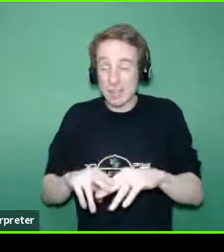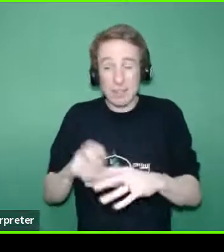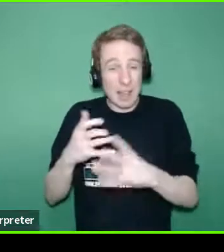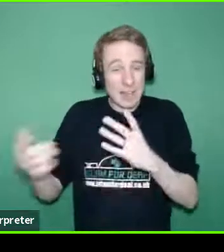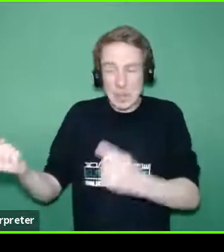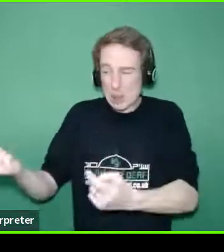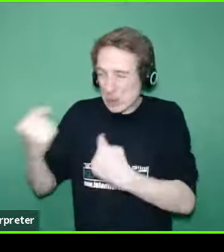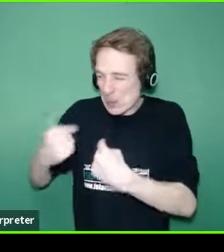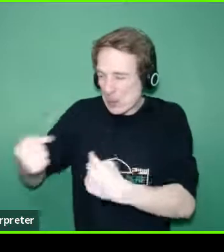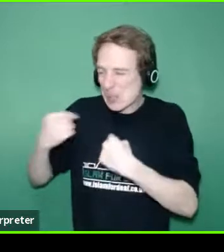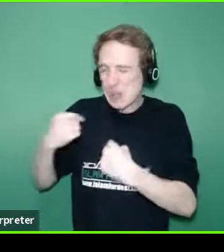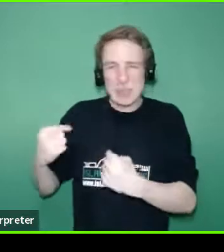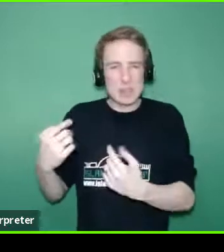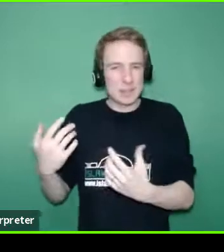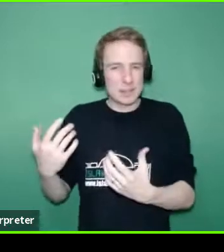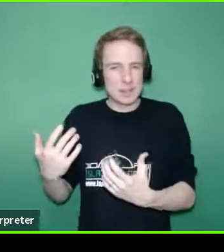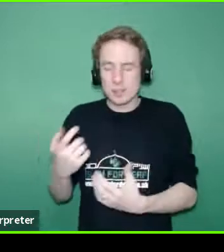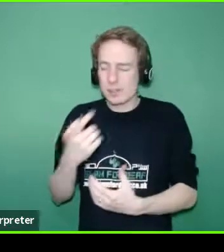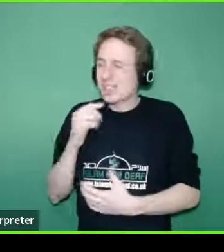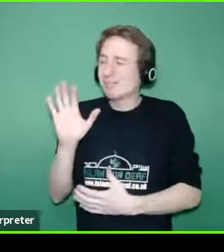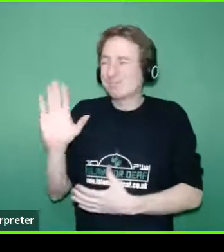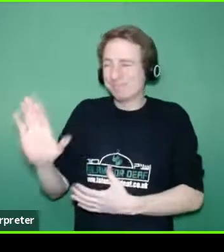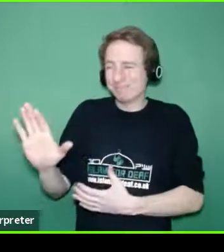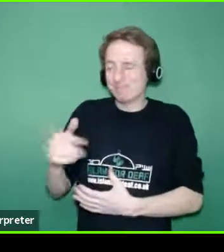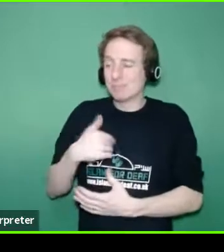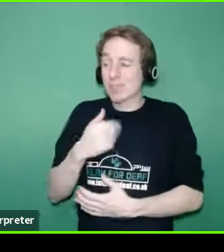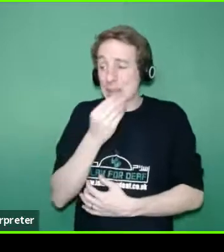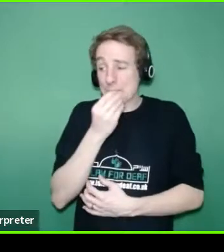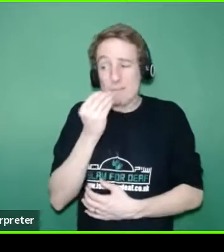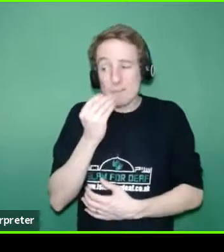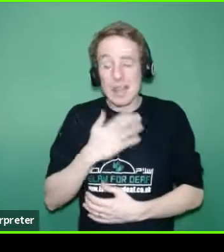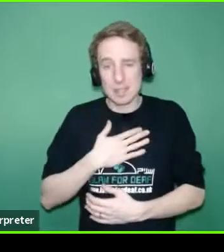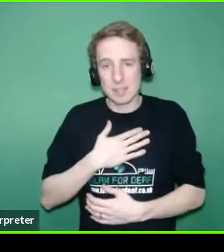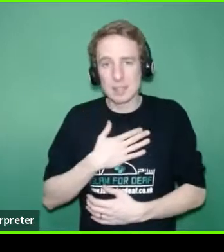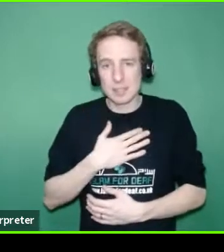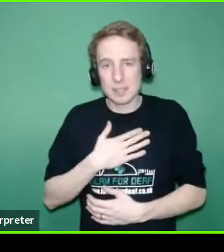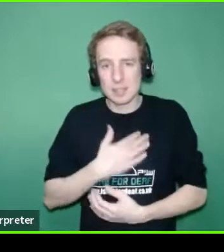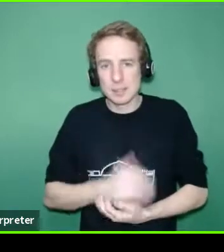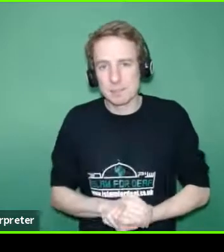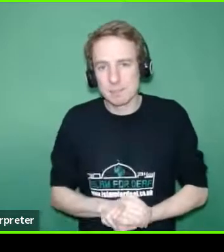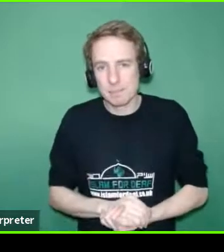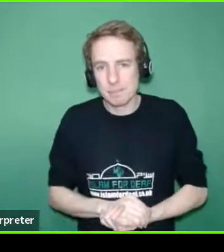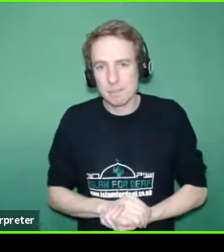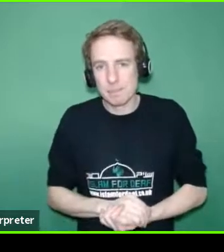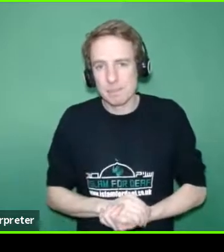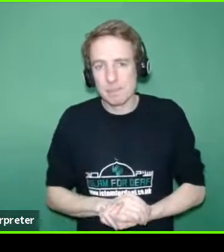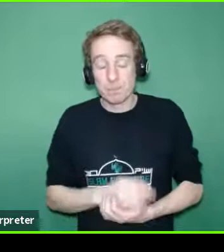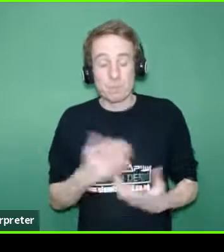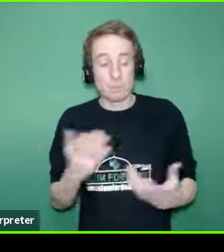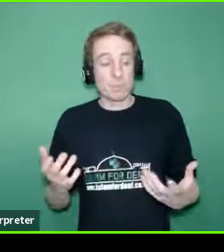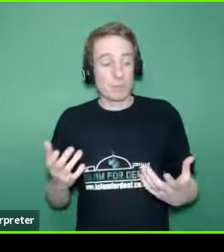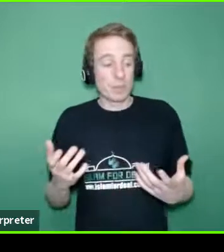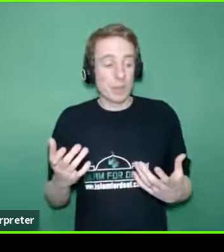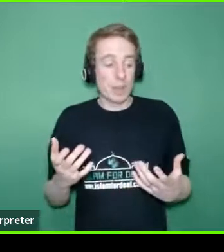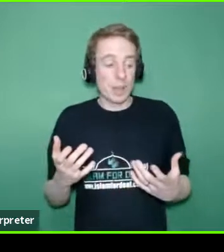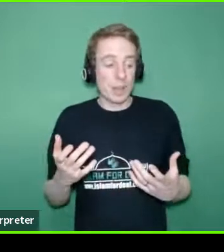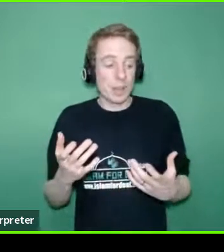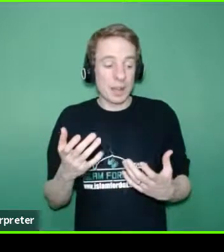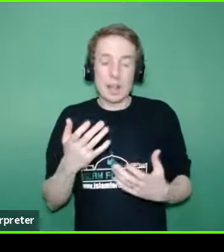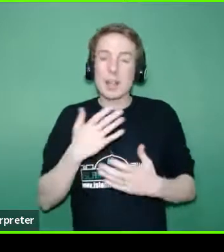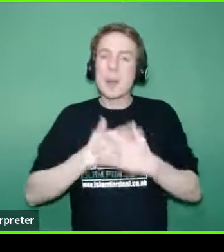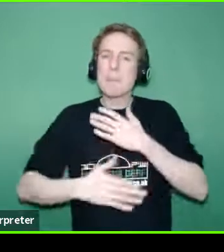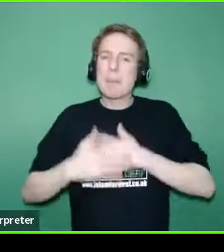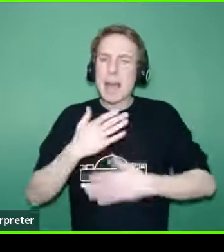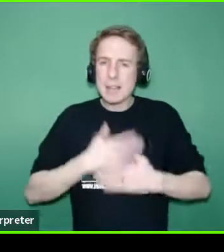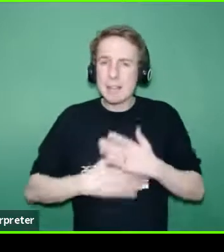they say to that individual, I'm fasting. And these are things or etiquettes